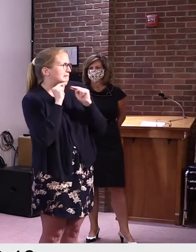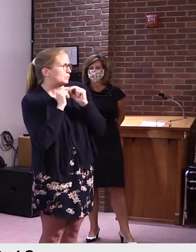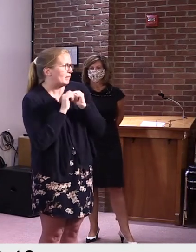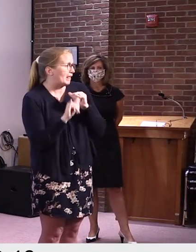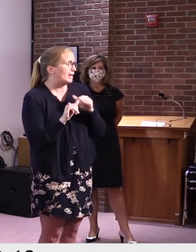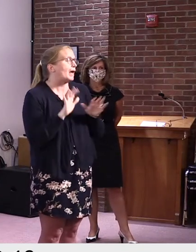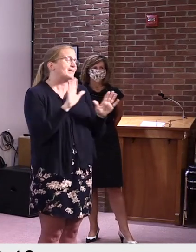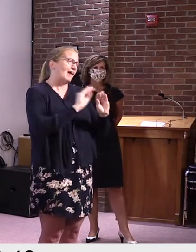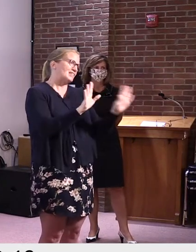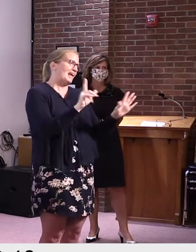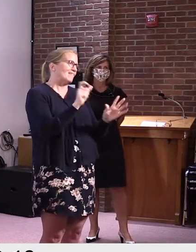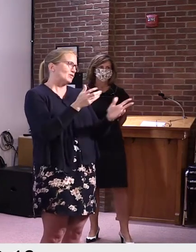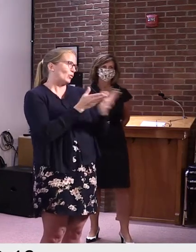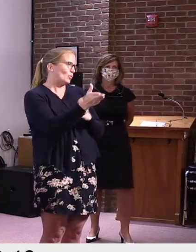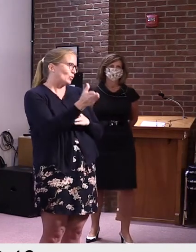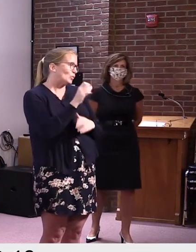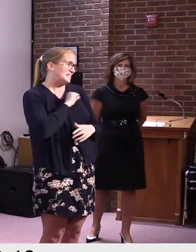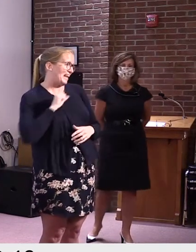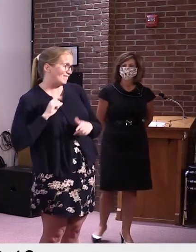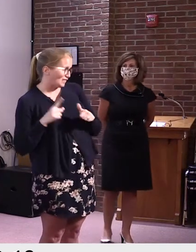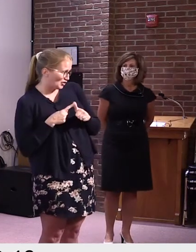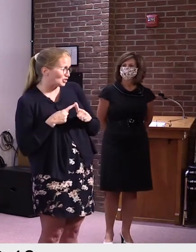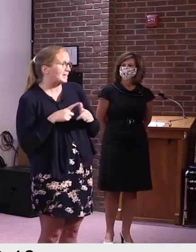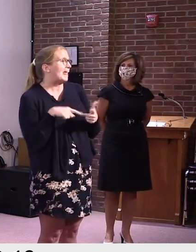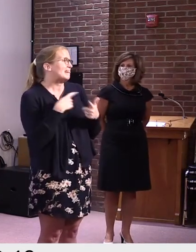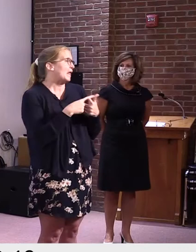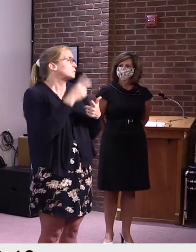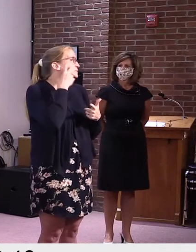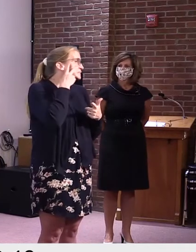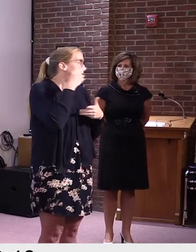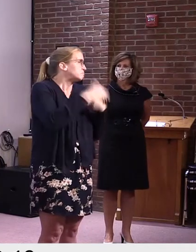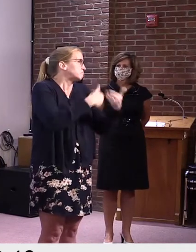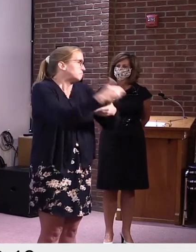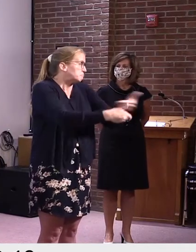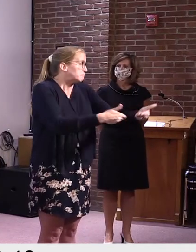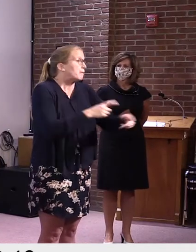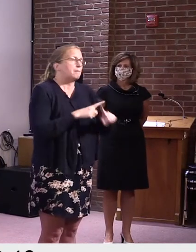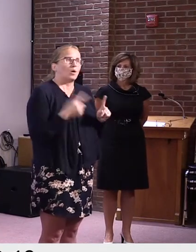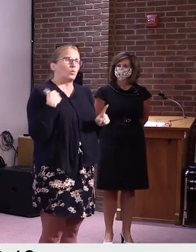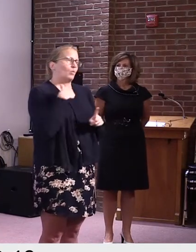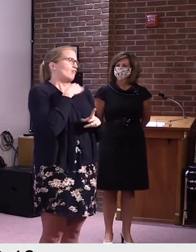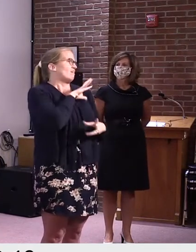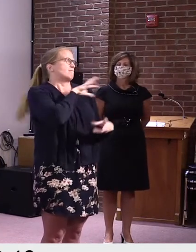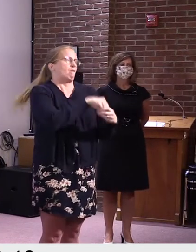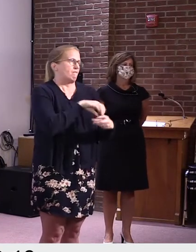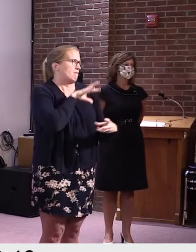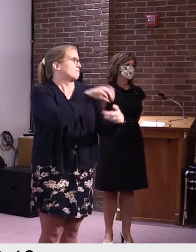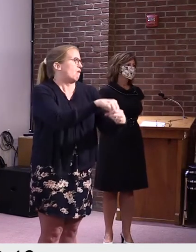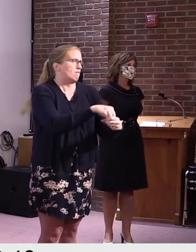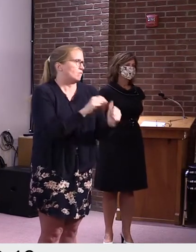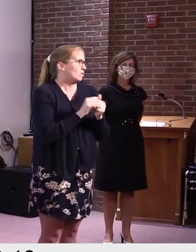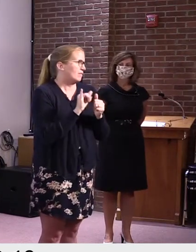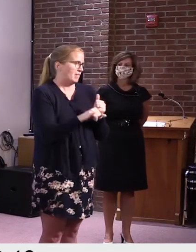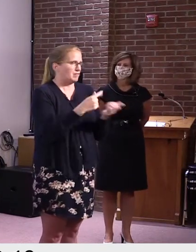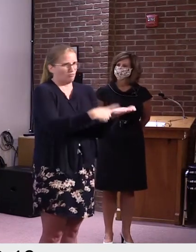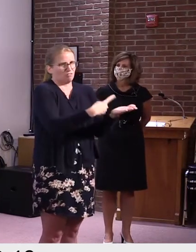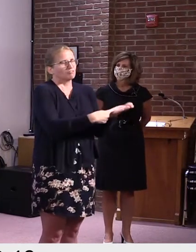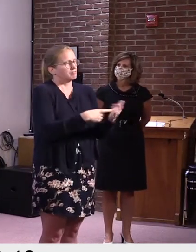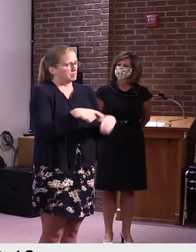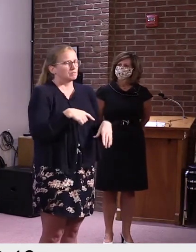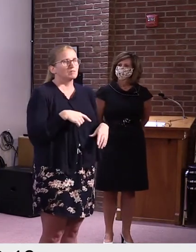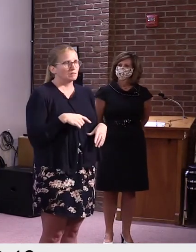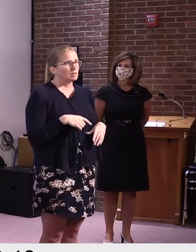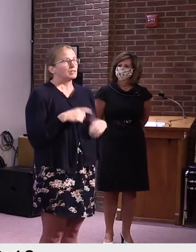through the Senate, and then we'll see what happens from there. But we're an active partner in trying to at